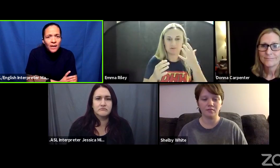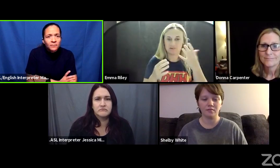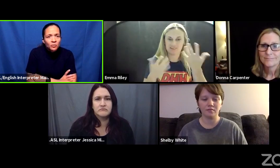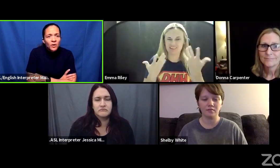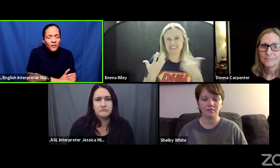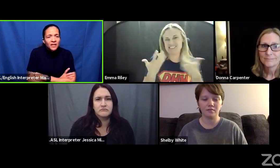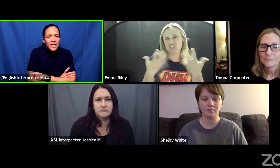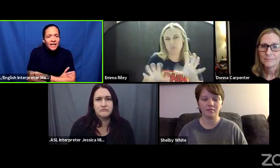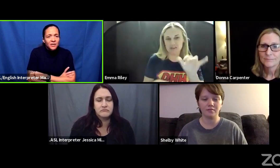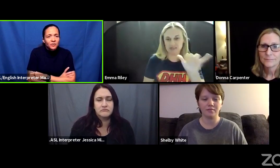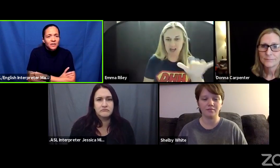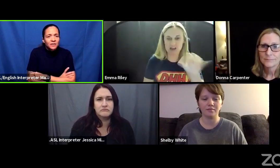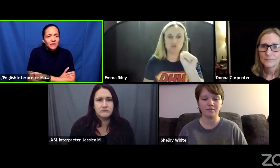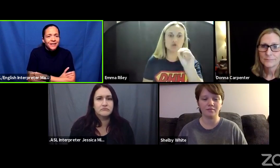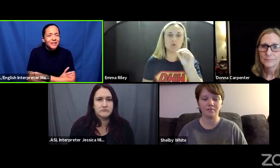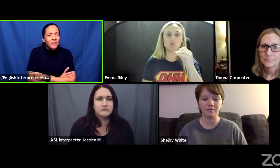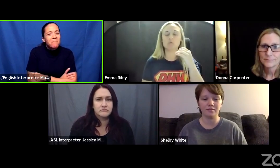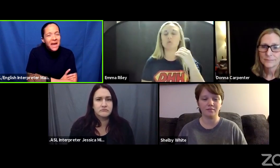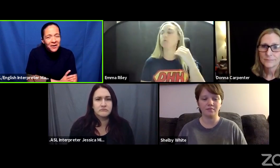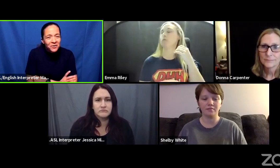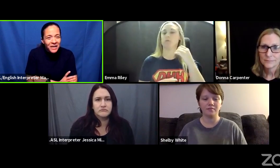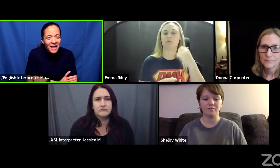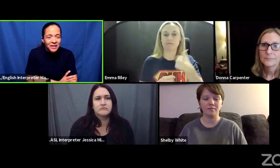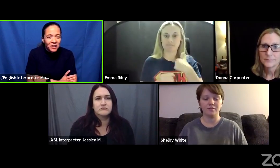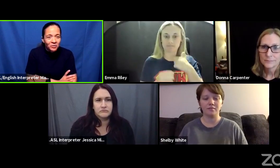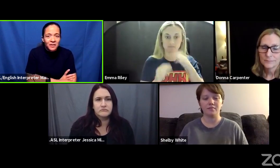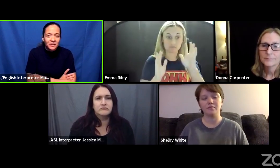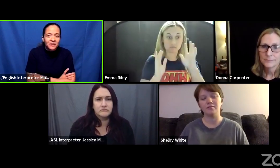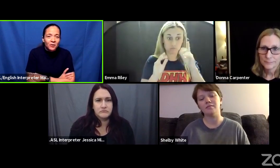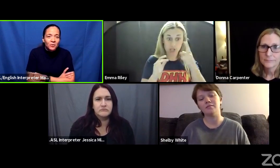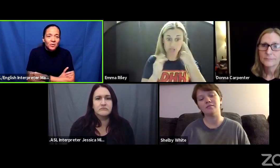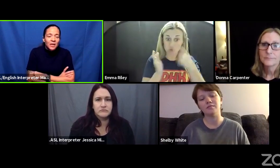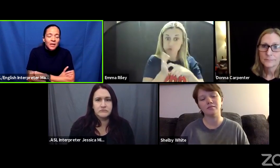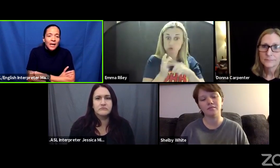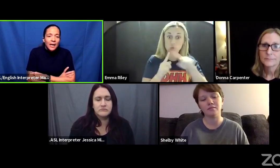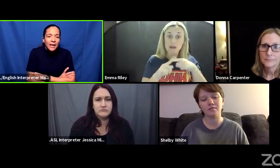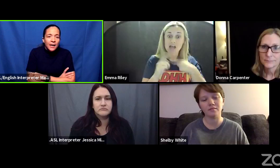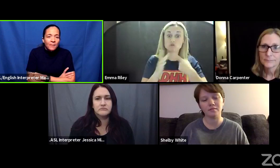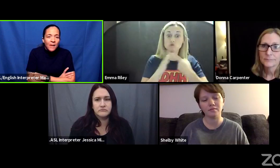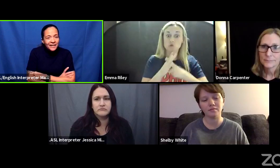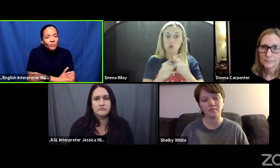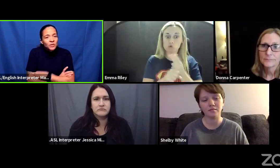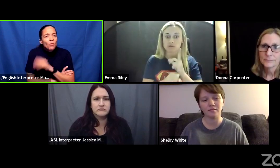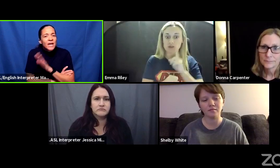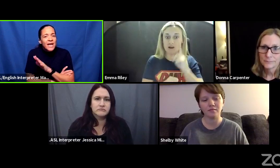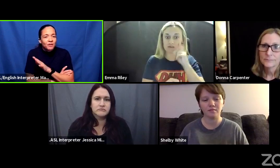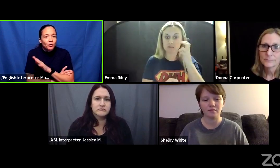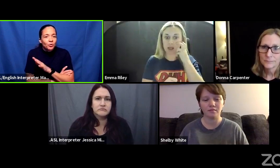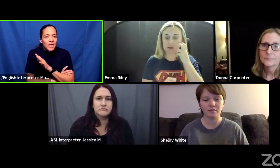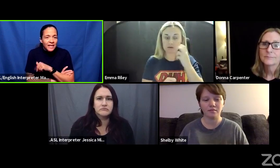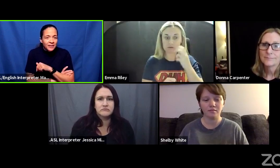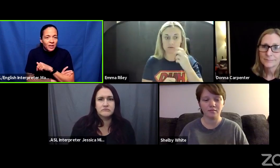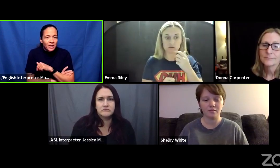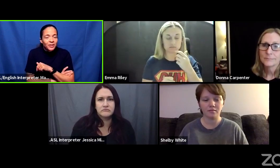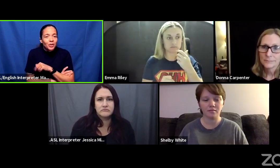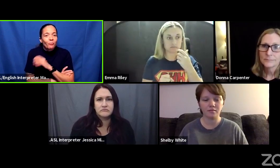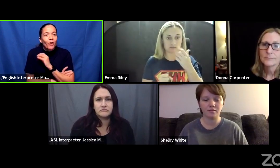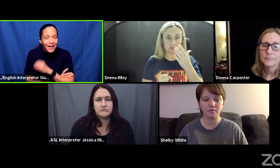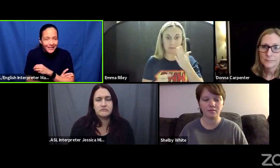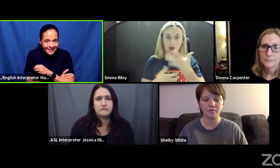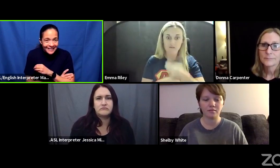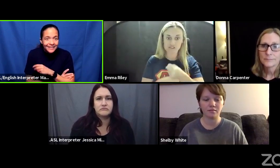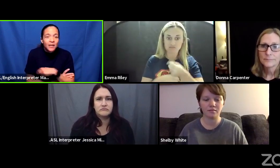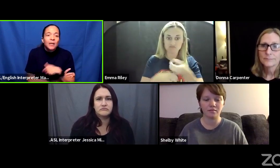understand what comes with that diagnosis, and it's a medical diagnosis. So I don't want to have to go through the